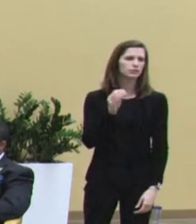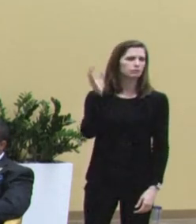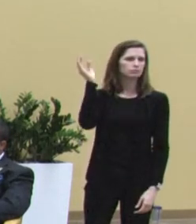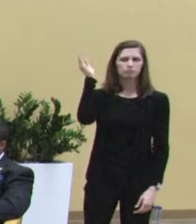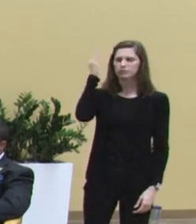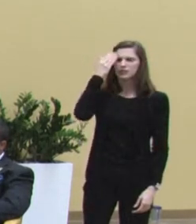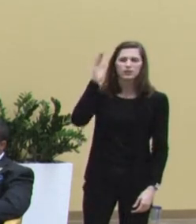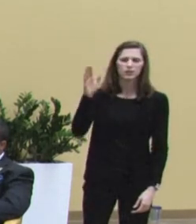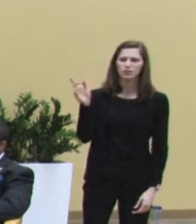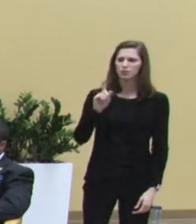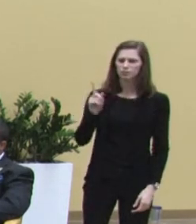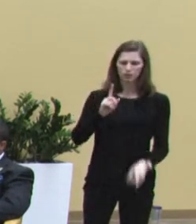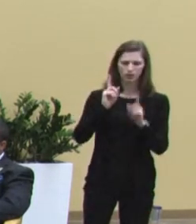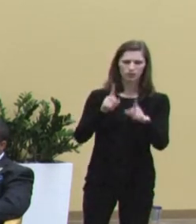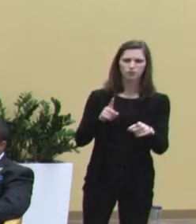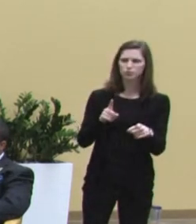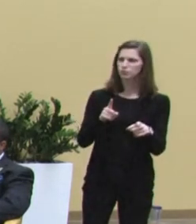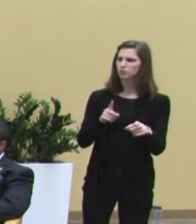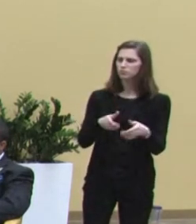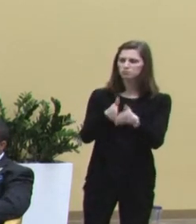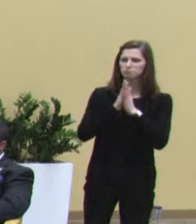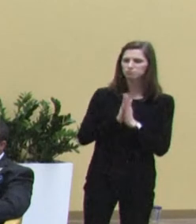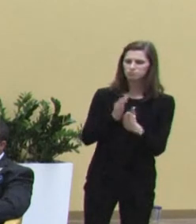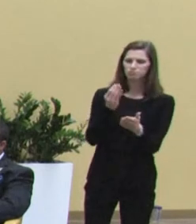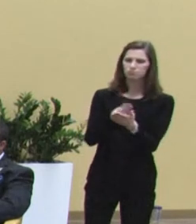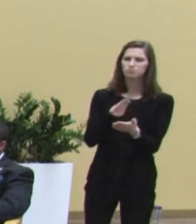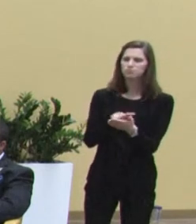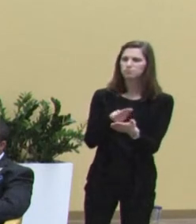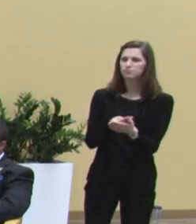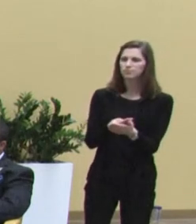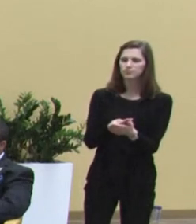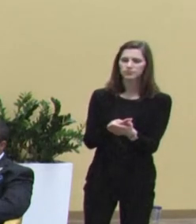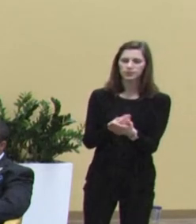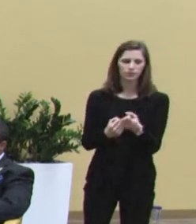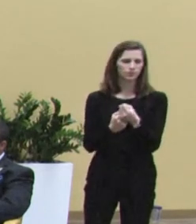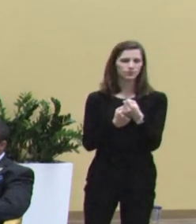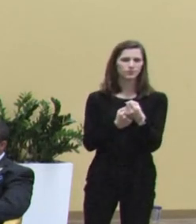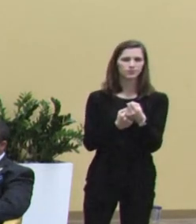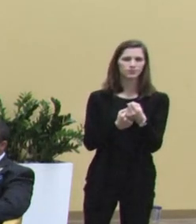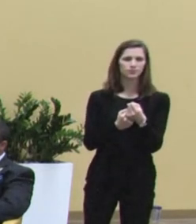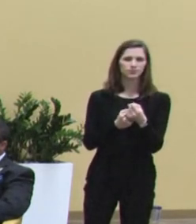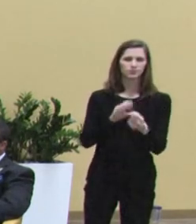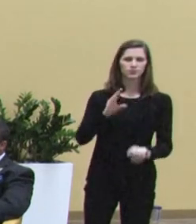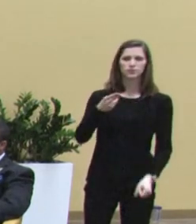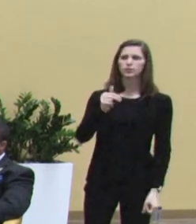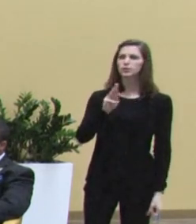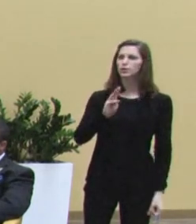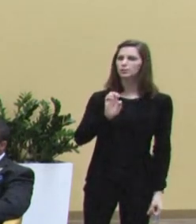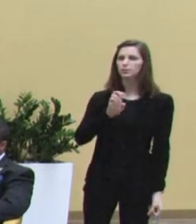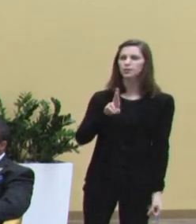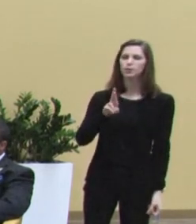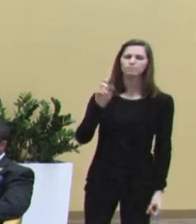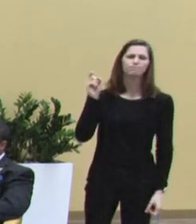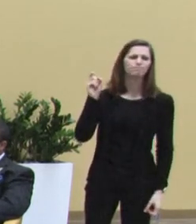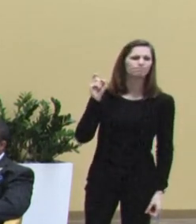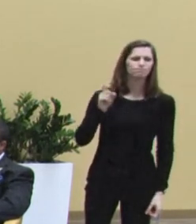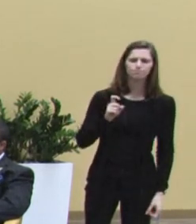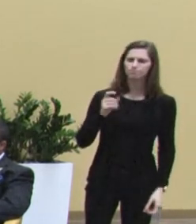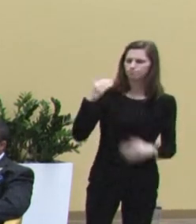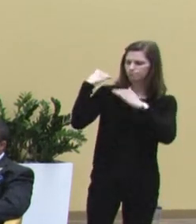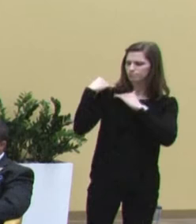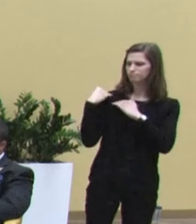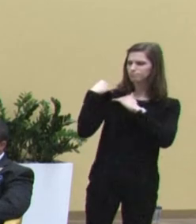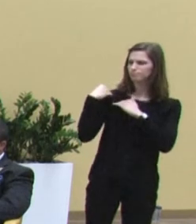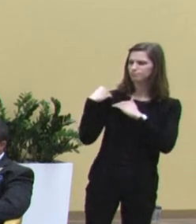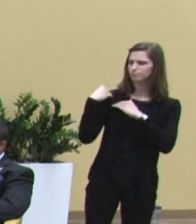that's something that the chambers have to focus on. We have to be able to provide that information to the communities, because that's the purpose of